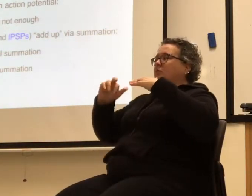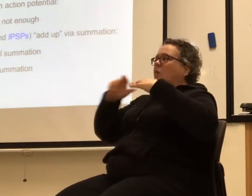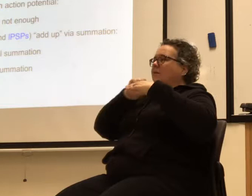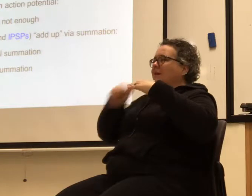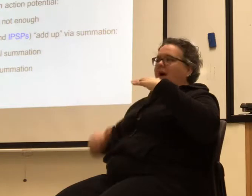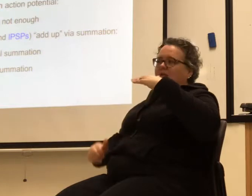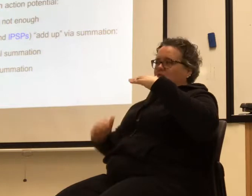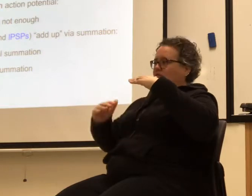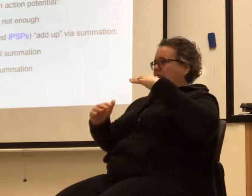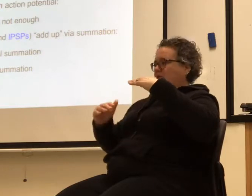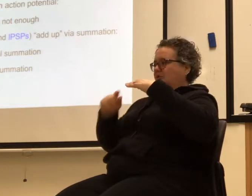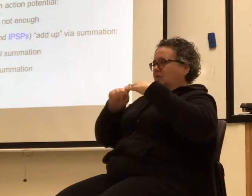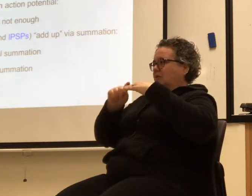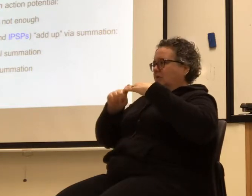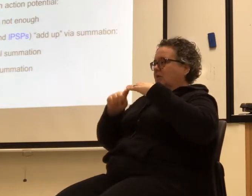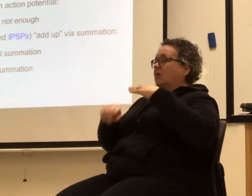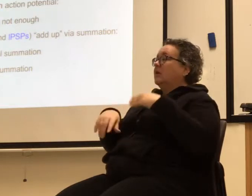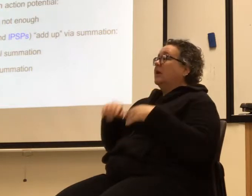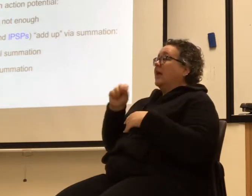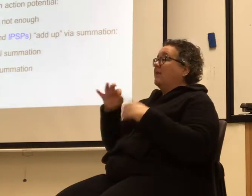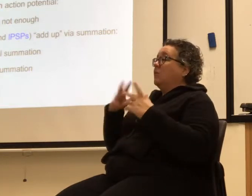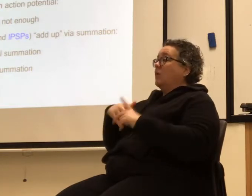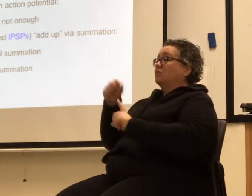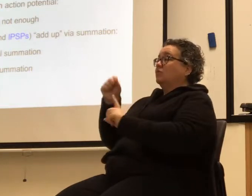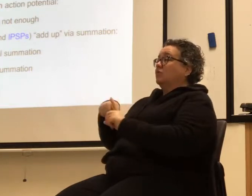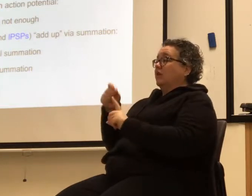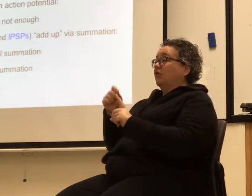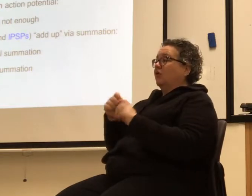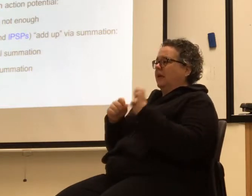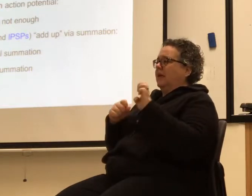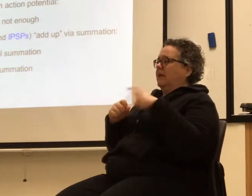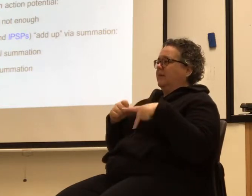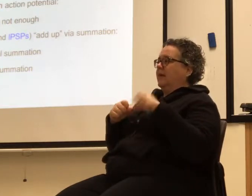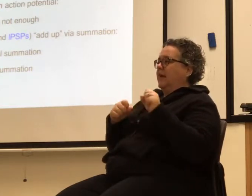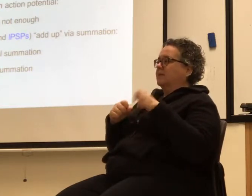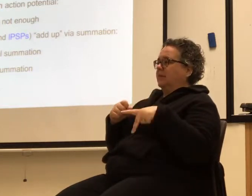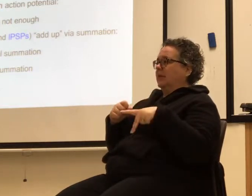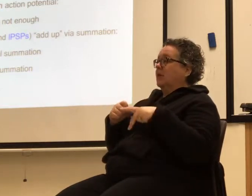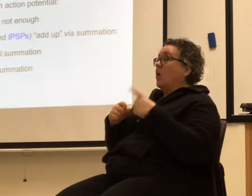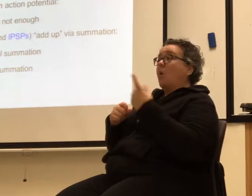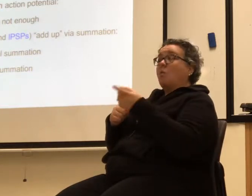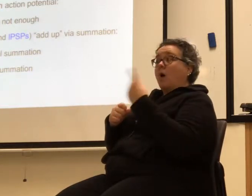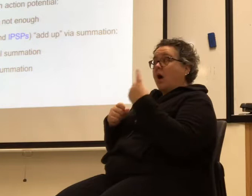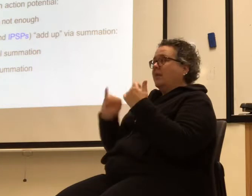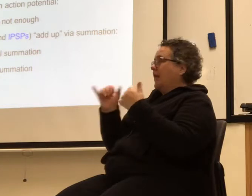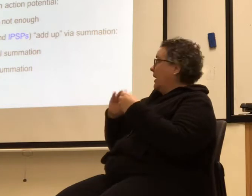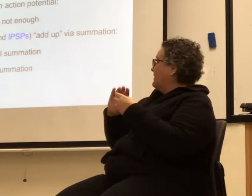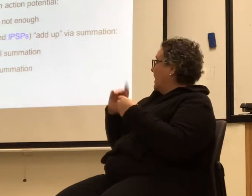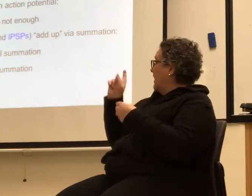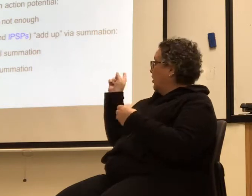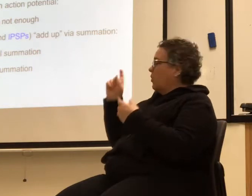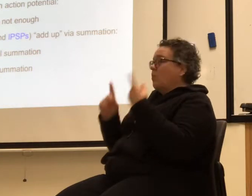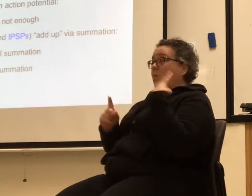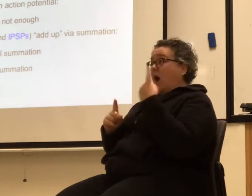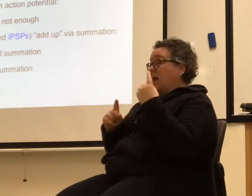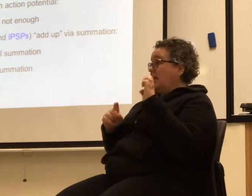How, you know, if you want to trigger an action potential, EPSPs should do it. One EPSP, like I say on the slide, may not be